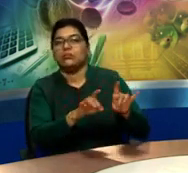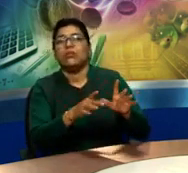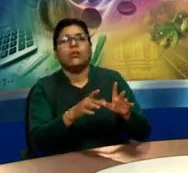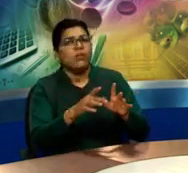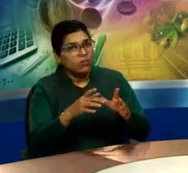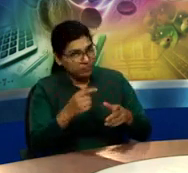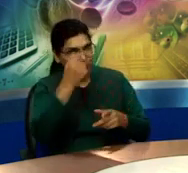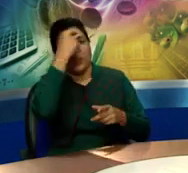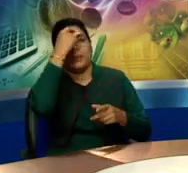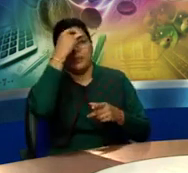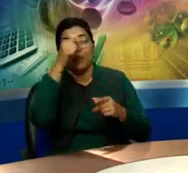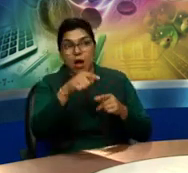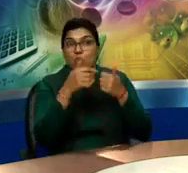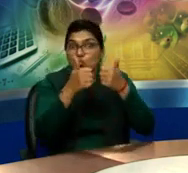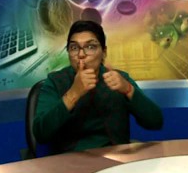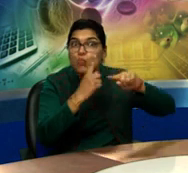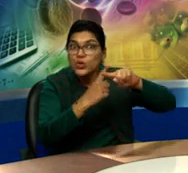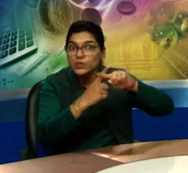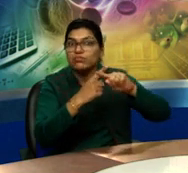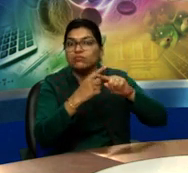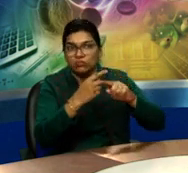start being away from you.